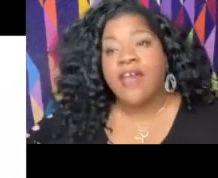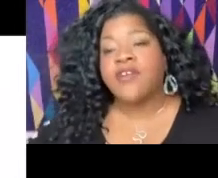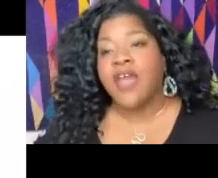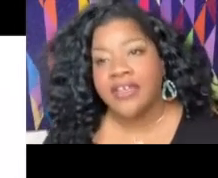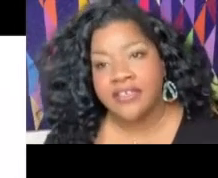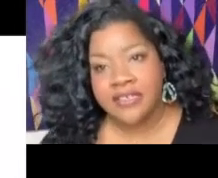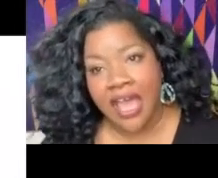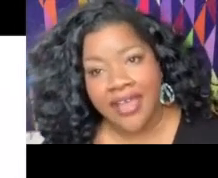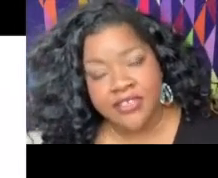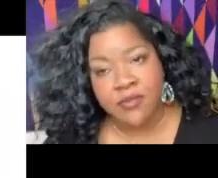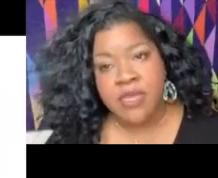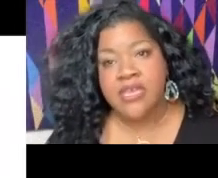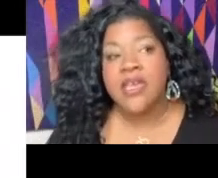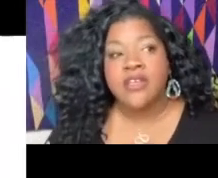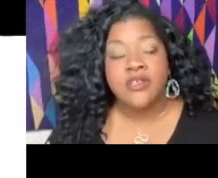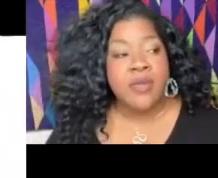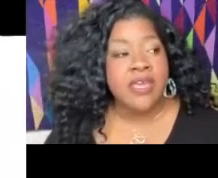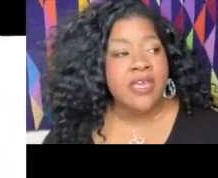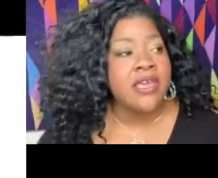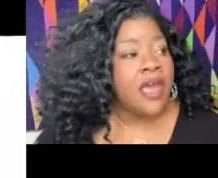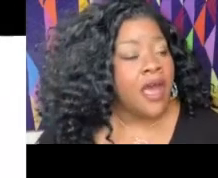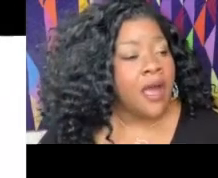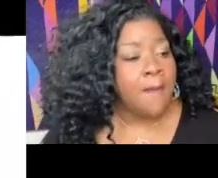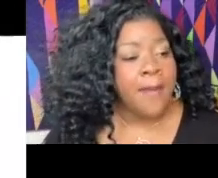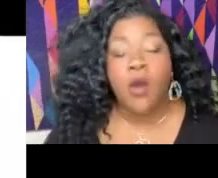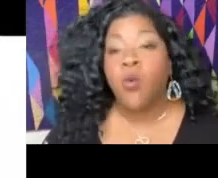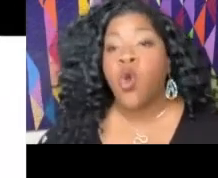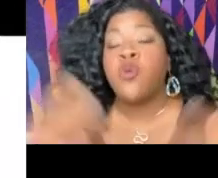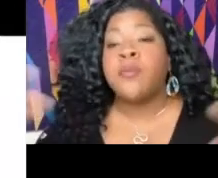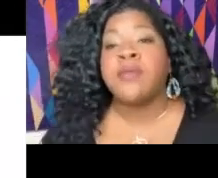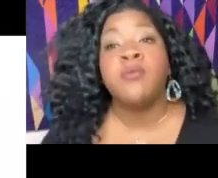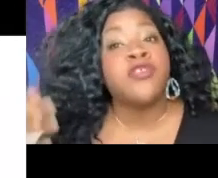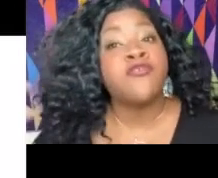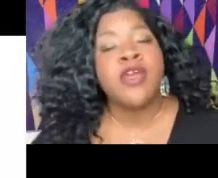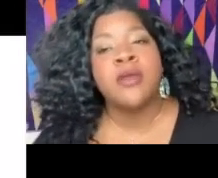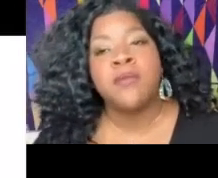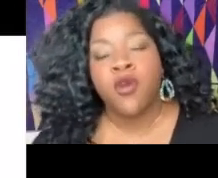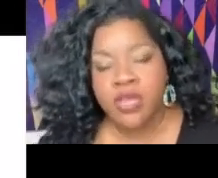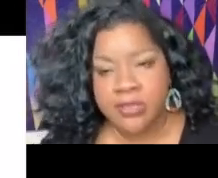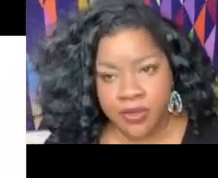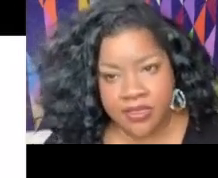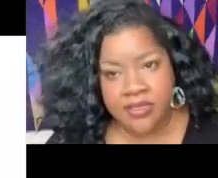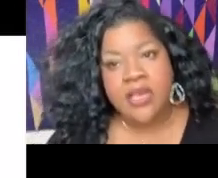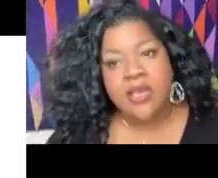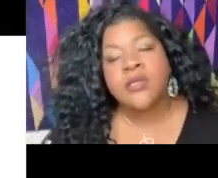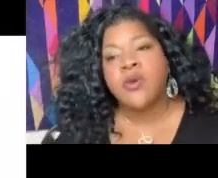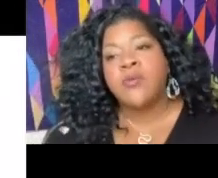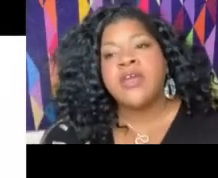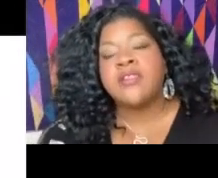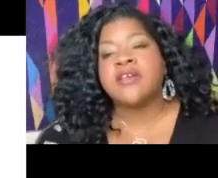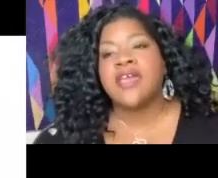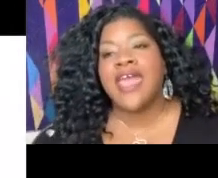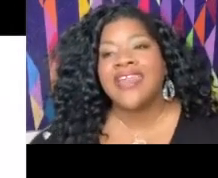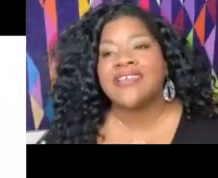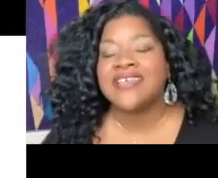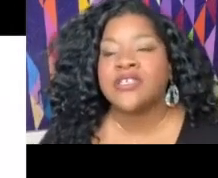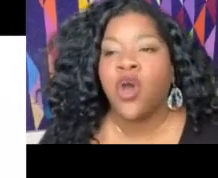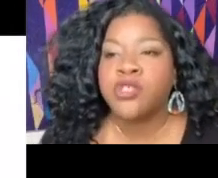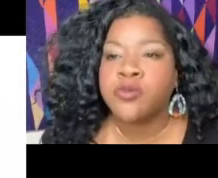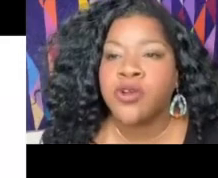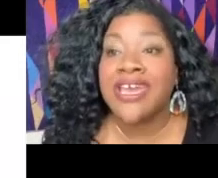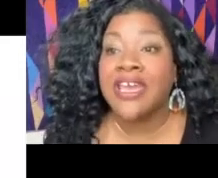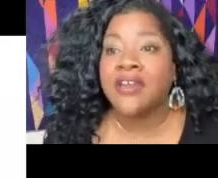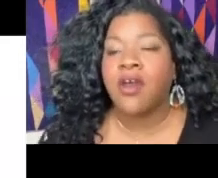that never had designs for me to be a human being with freedom or resources. So what we are looking at is